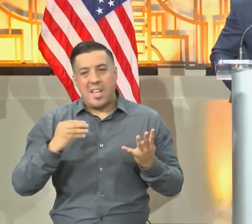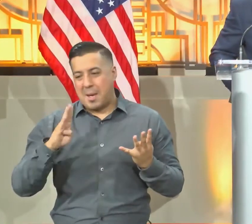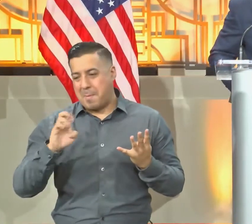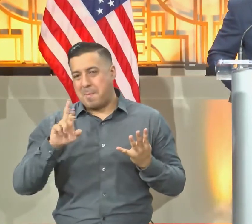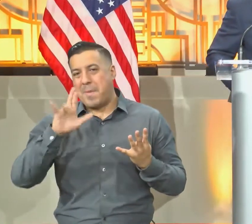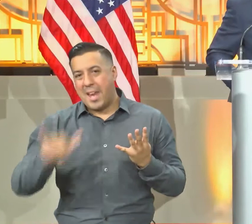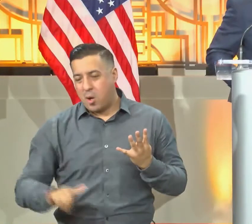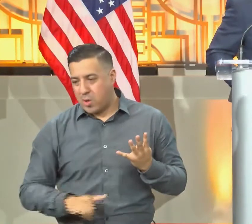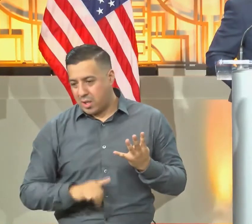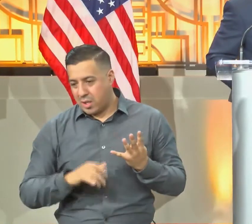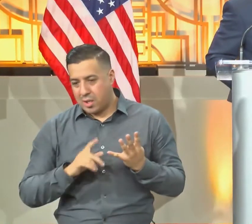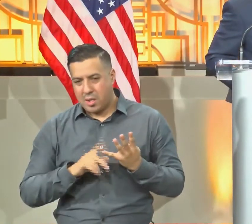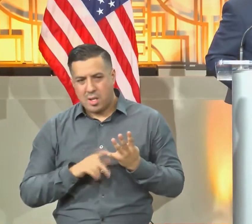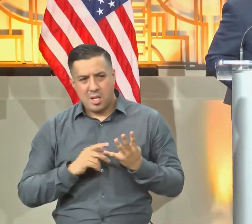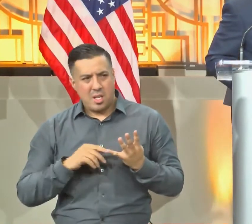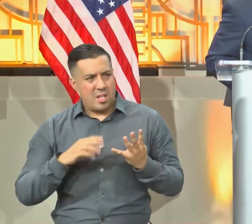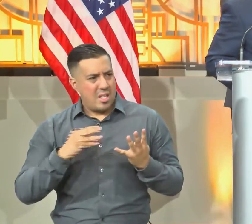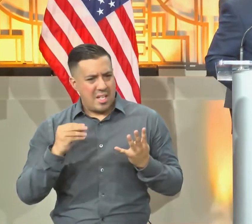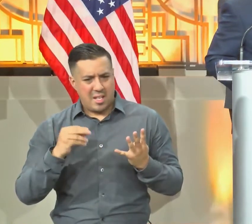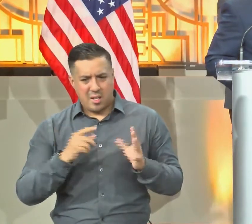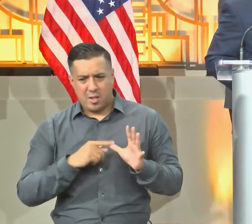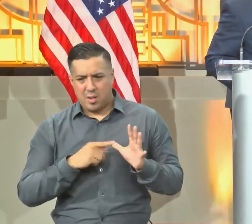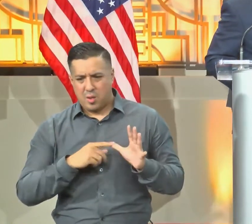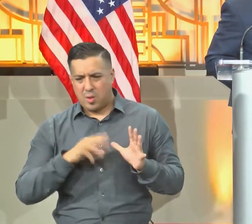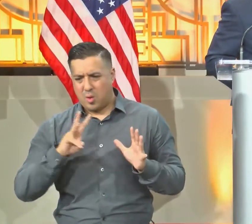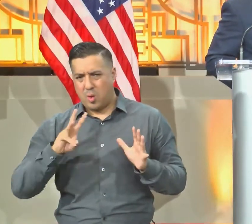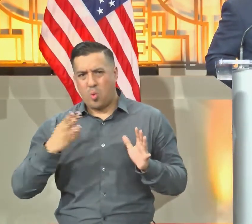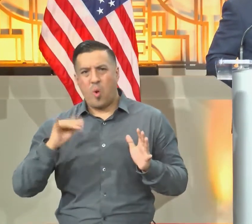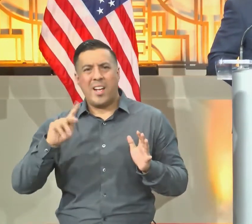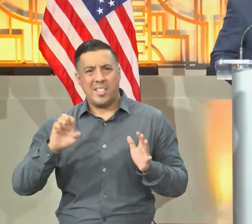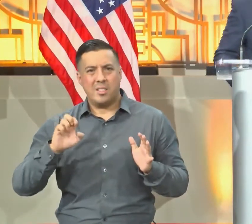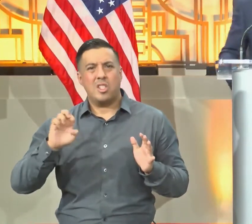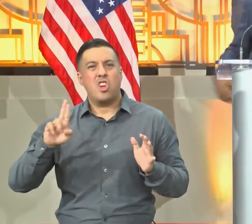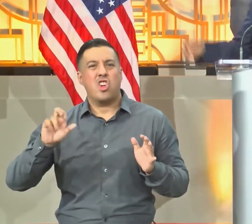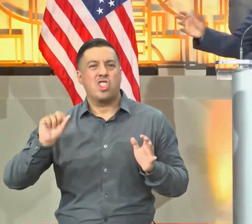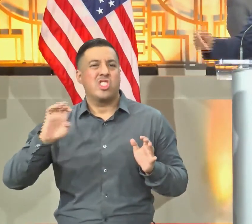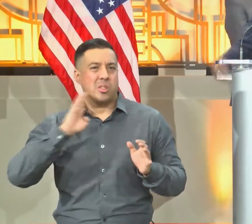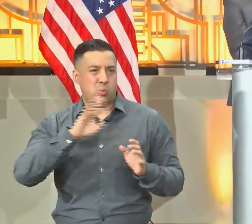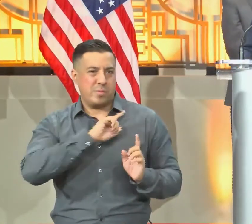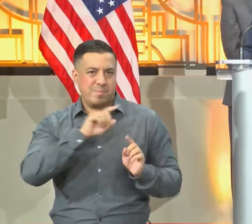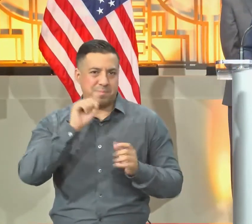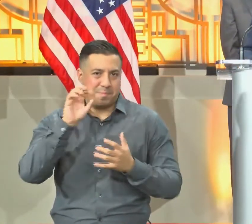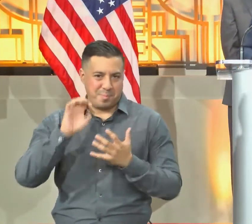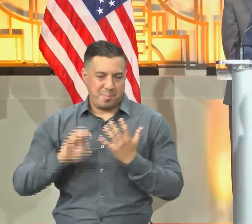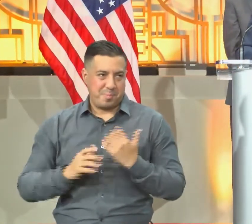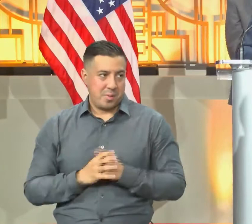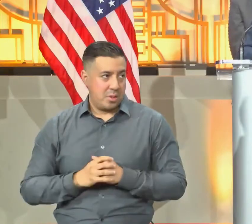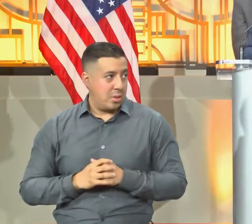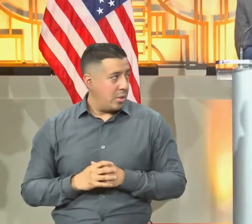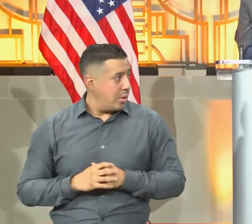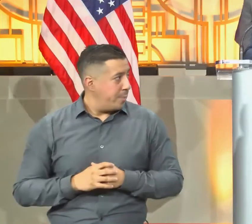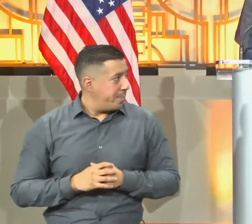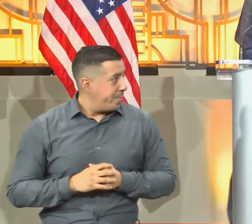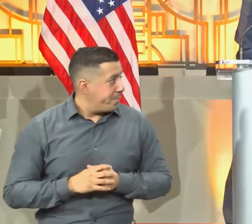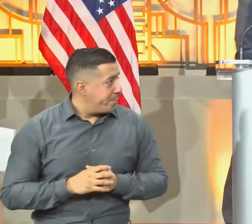Berry, Emily Whitehurst, if she's here, to all come up. There's Emily.